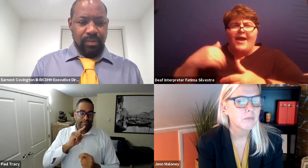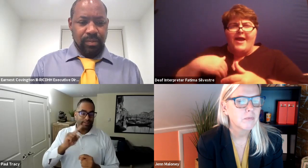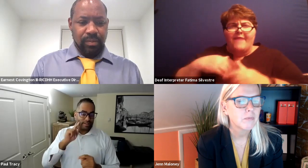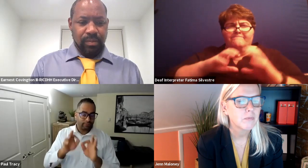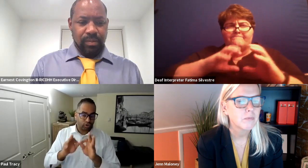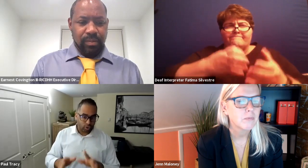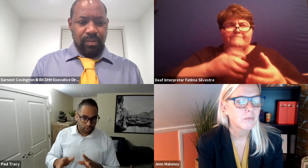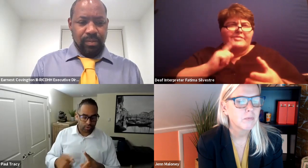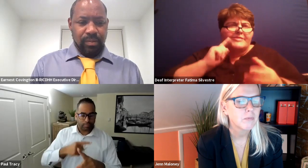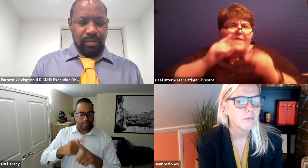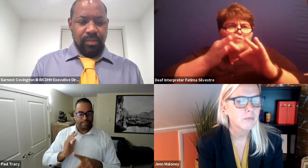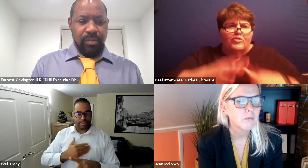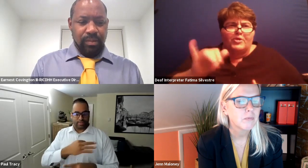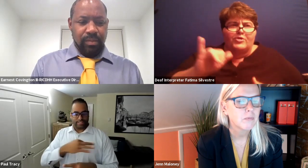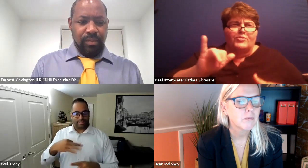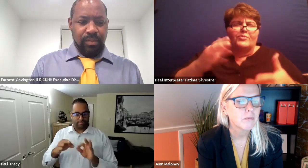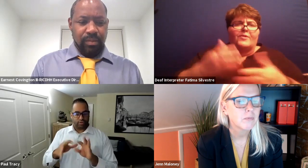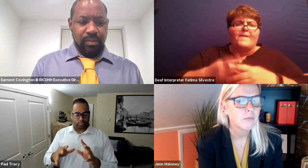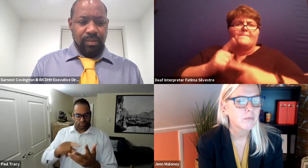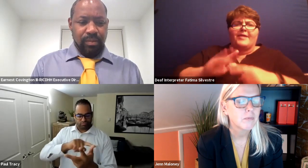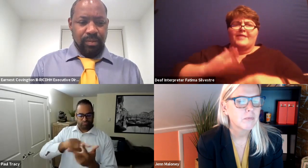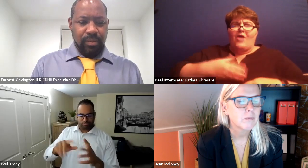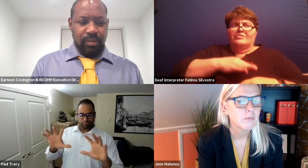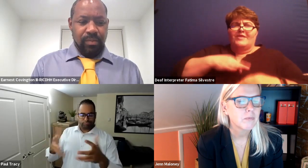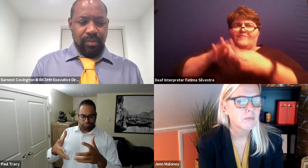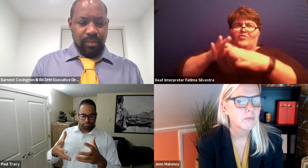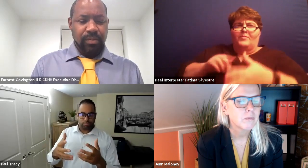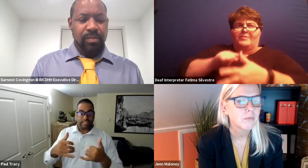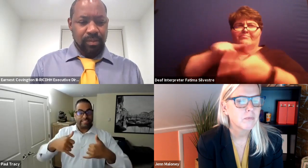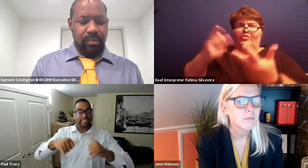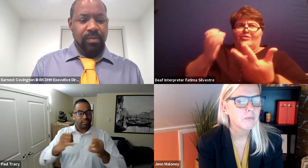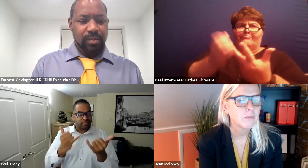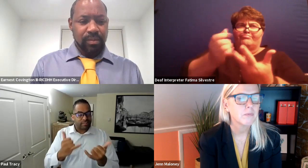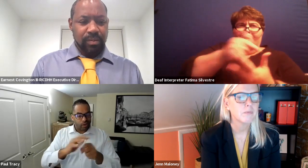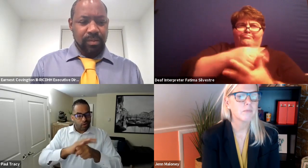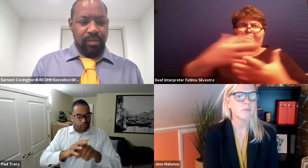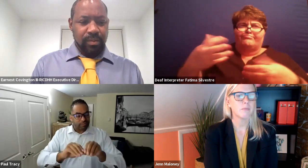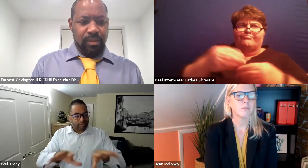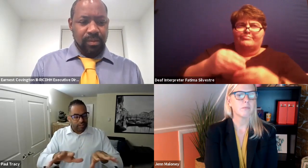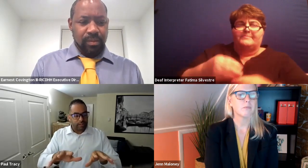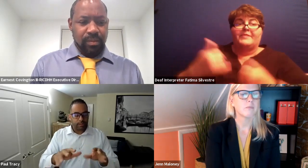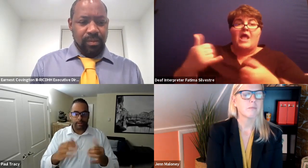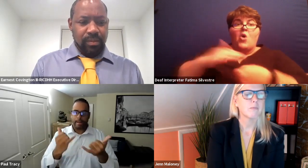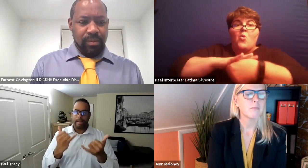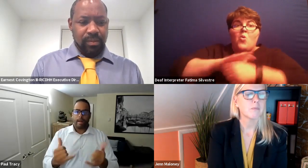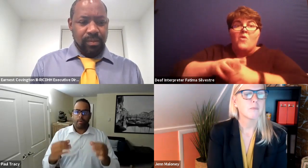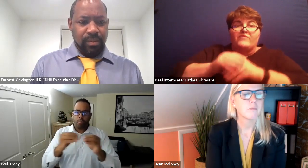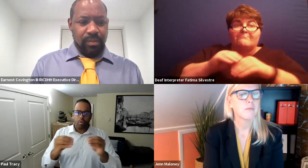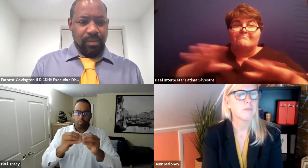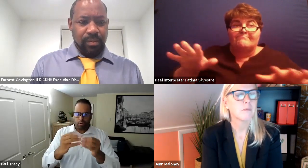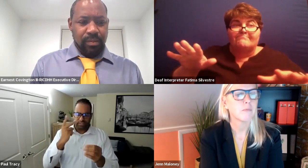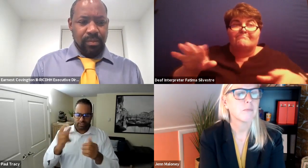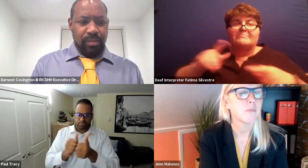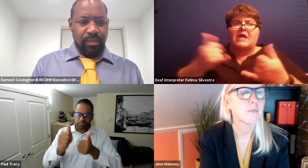interpreters and we also have a team of deaf interpreters. We have staff interpreters as well. With